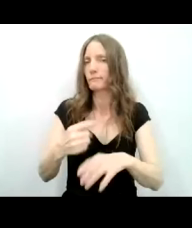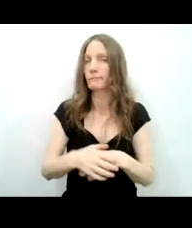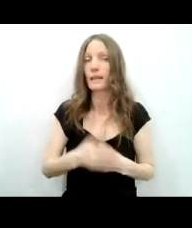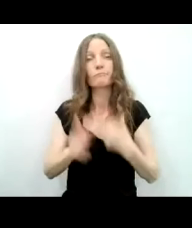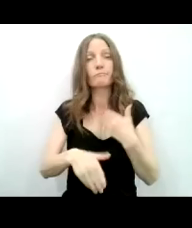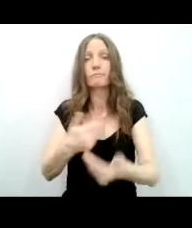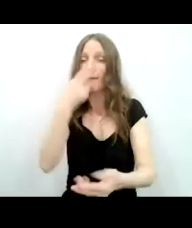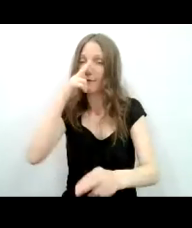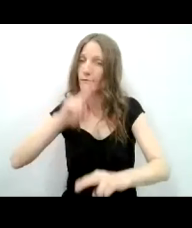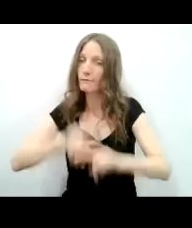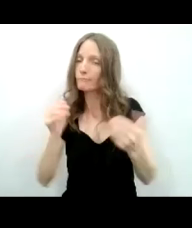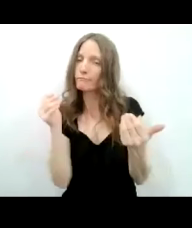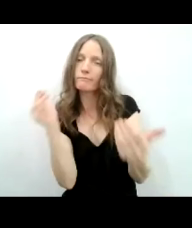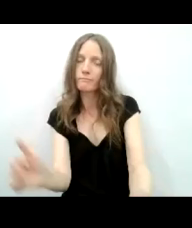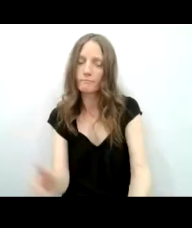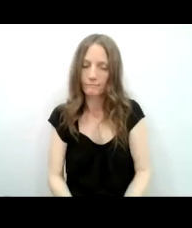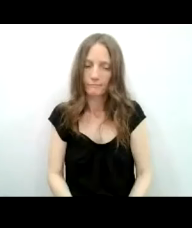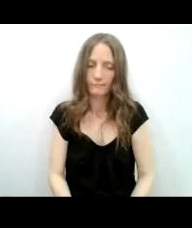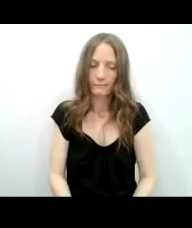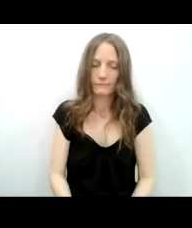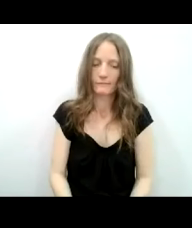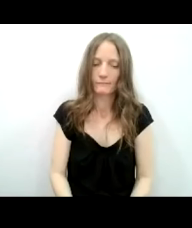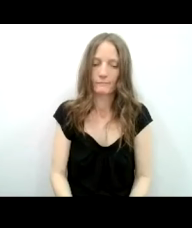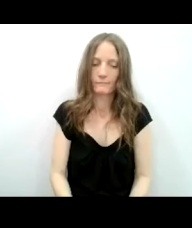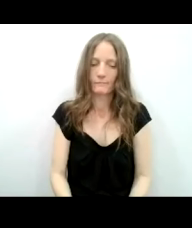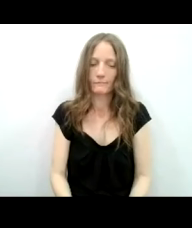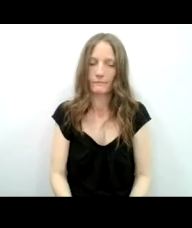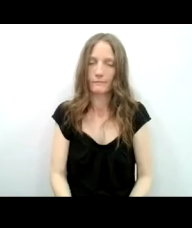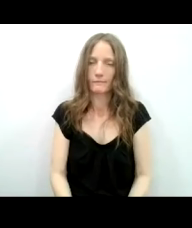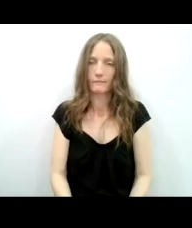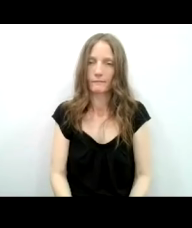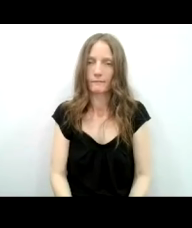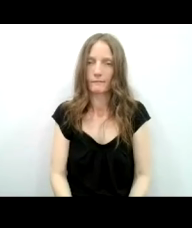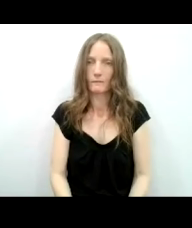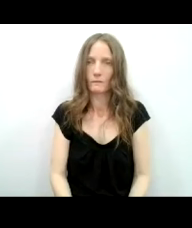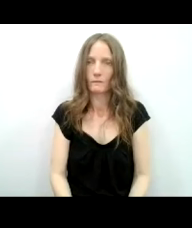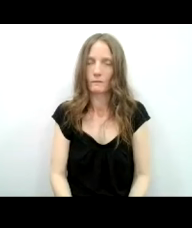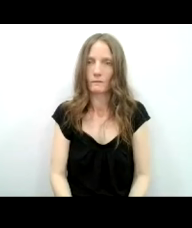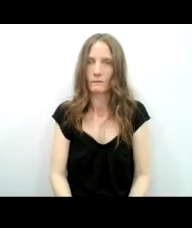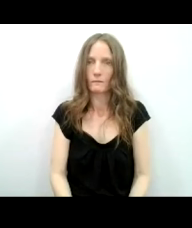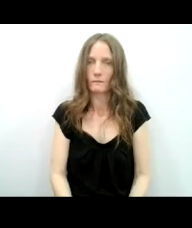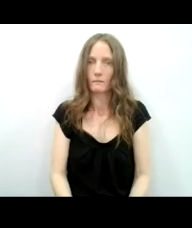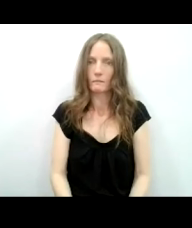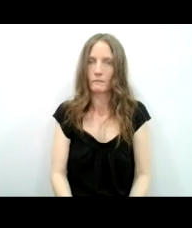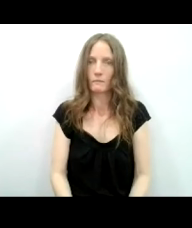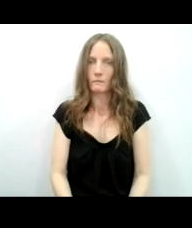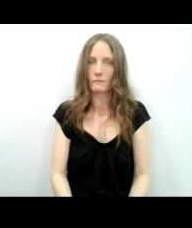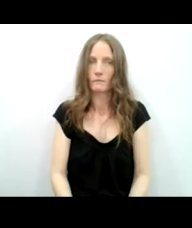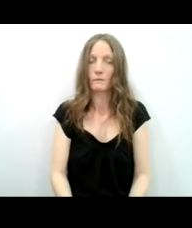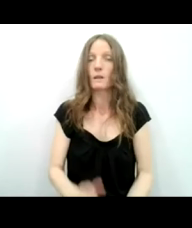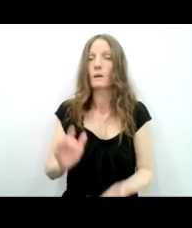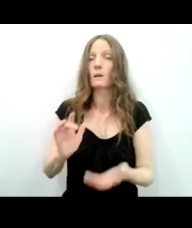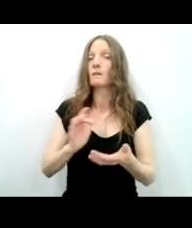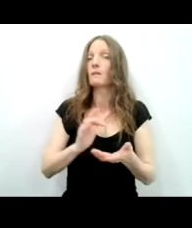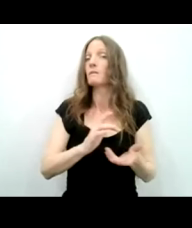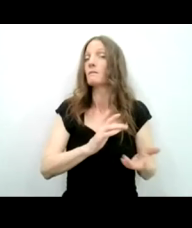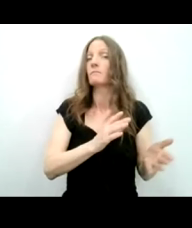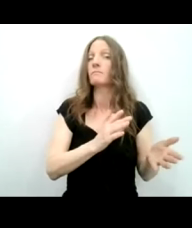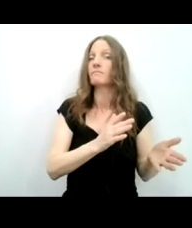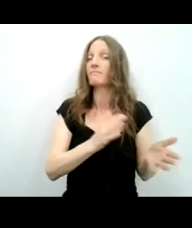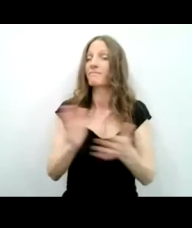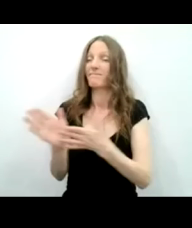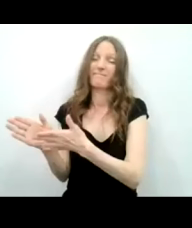So one thing that we can all, I think, sort of understand with moving to remote is that we lose a bit of